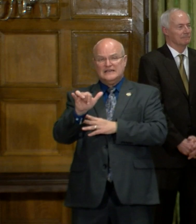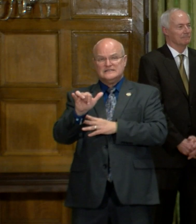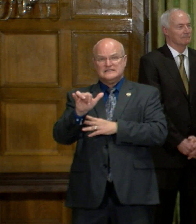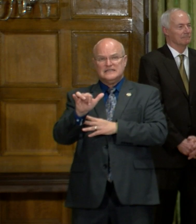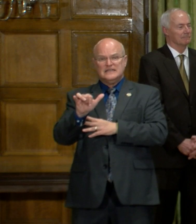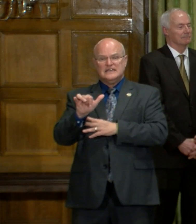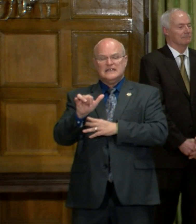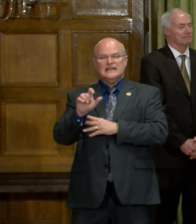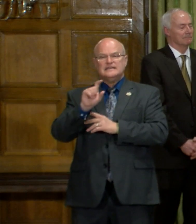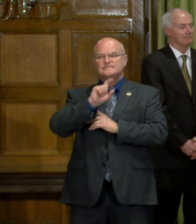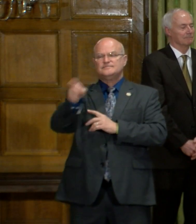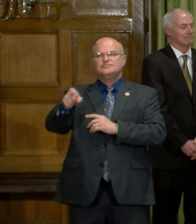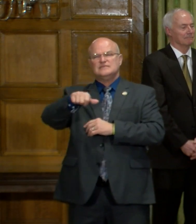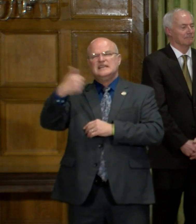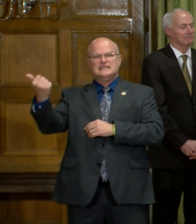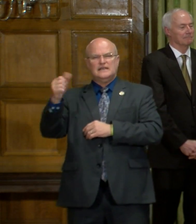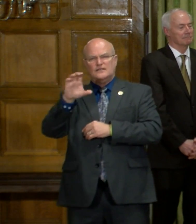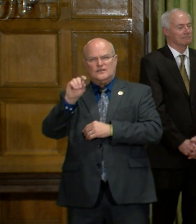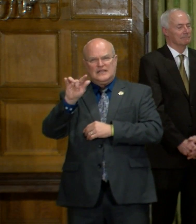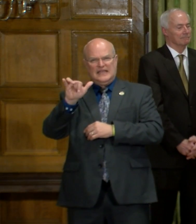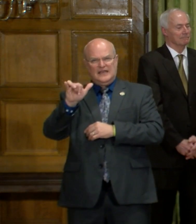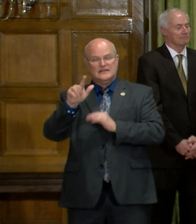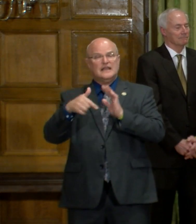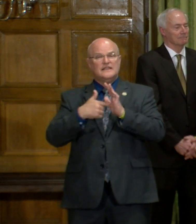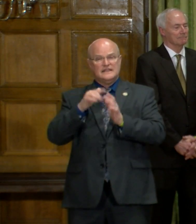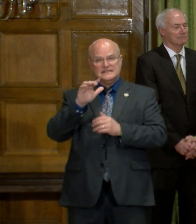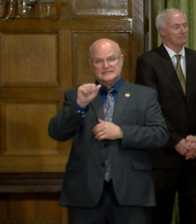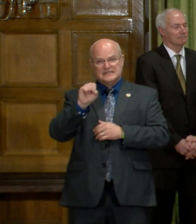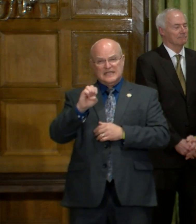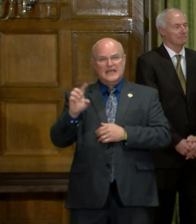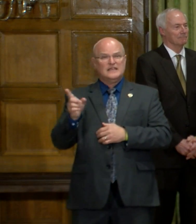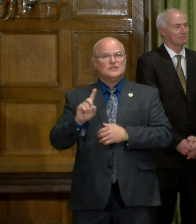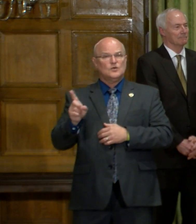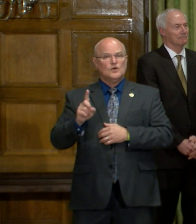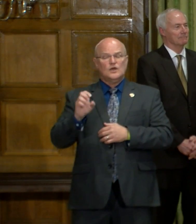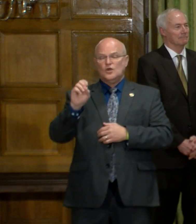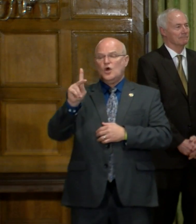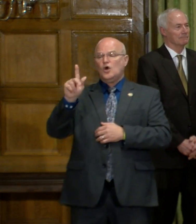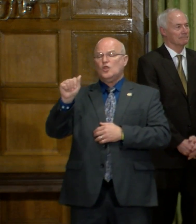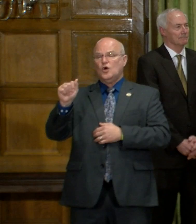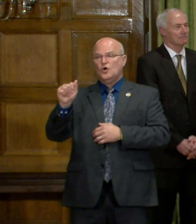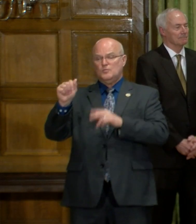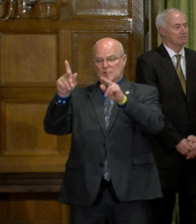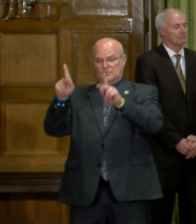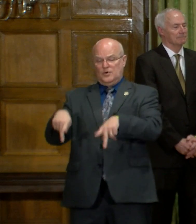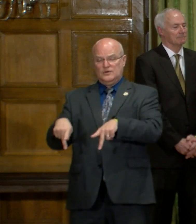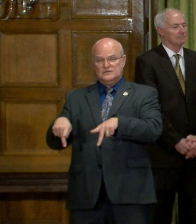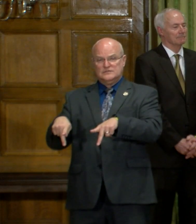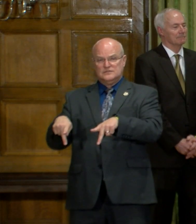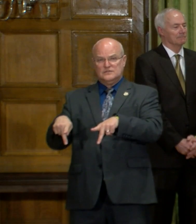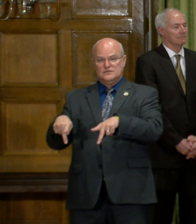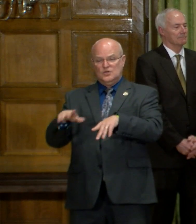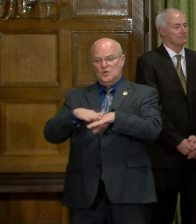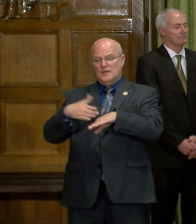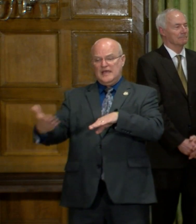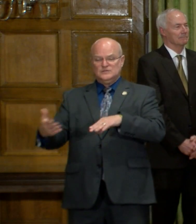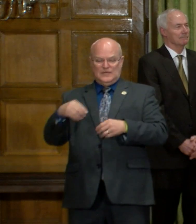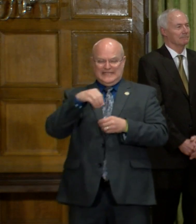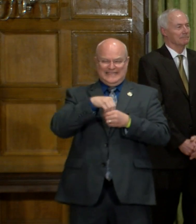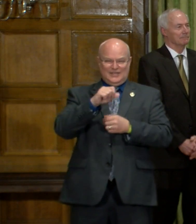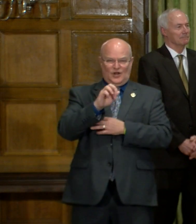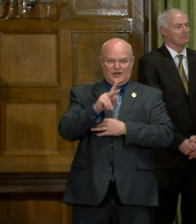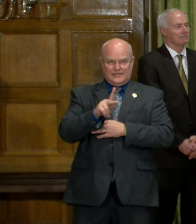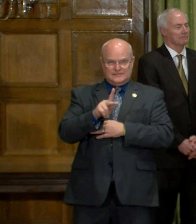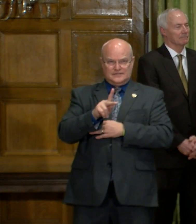residence, it's attributed to a different county. This is a case where an Oklahoma resident who passed away in